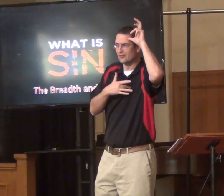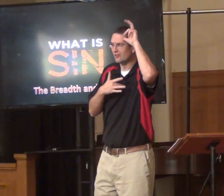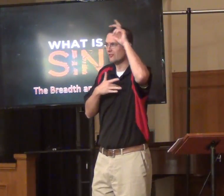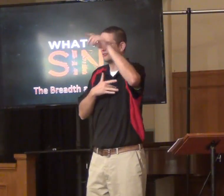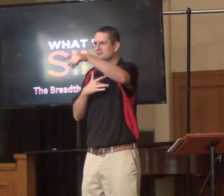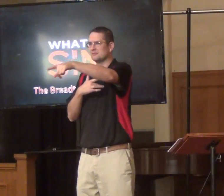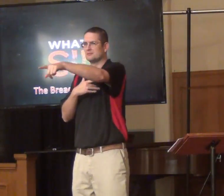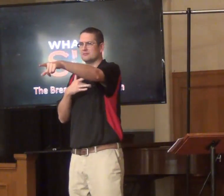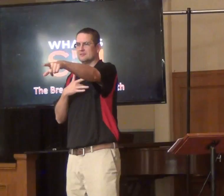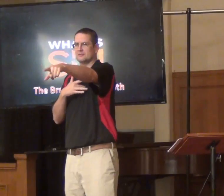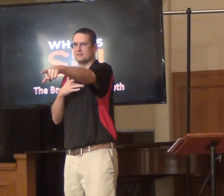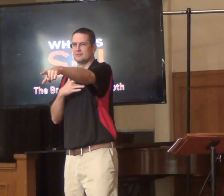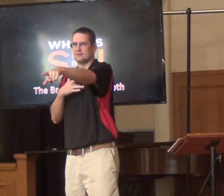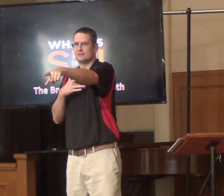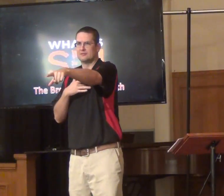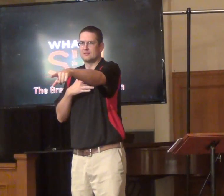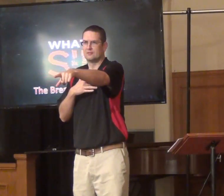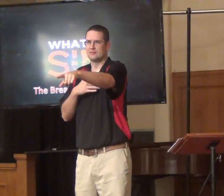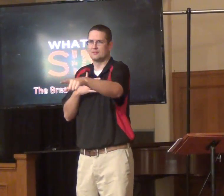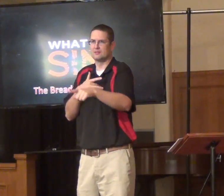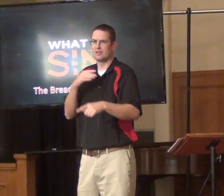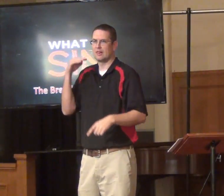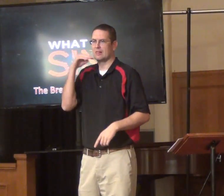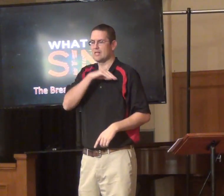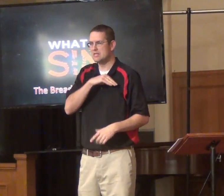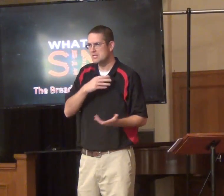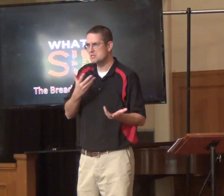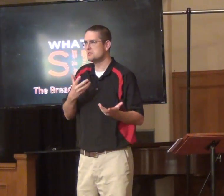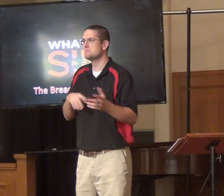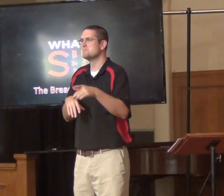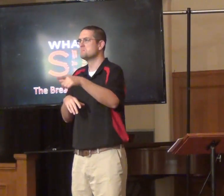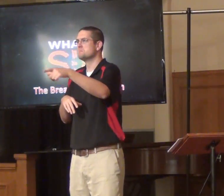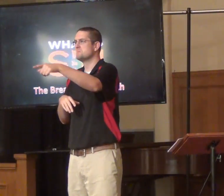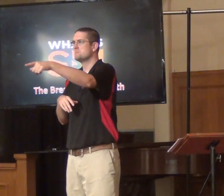Your heart, the devil, is lying.